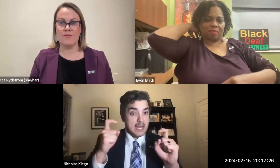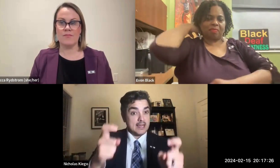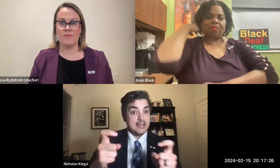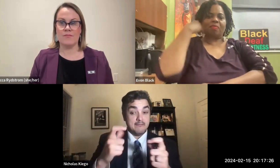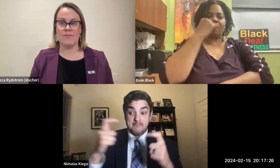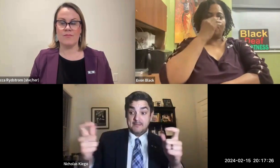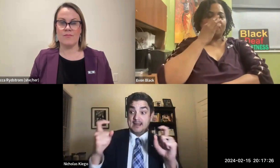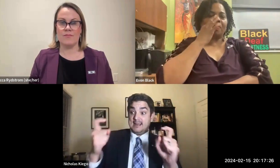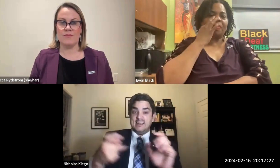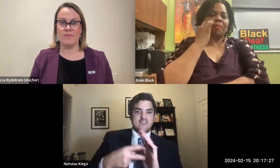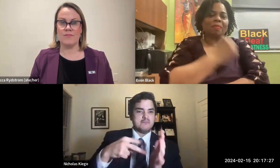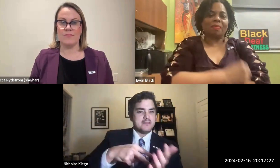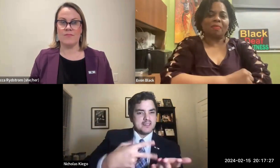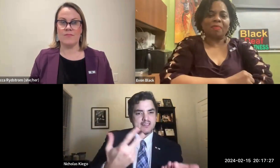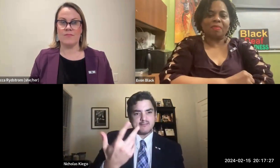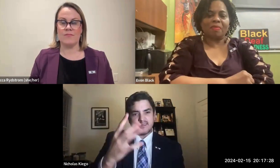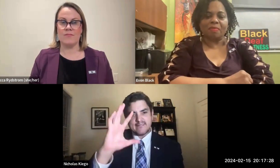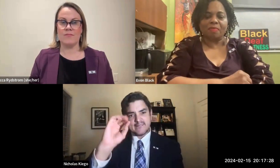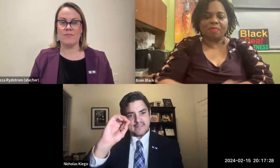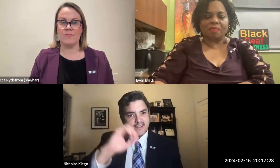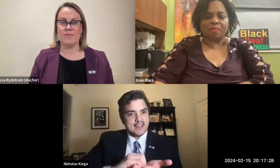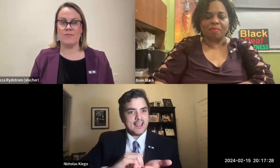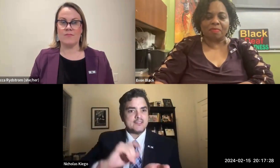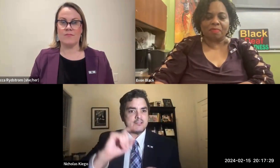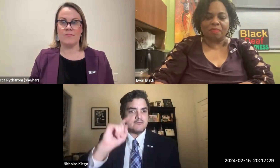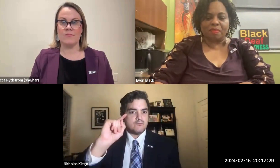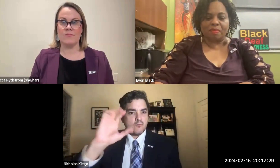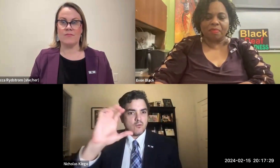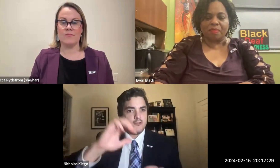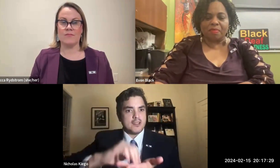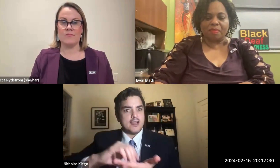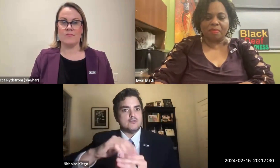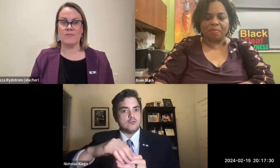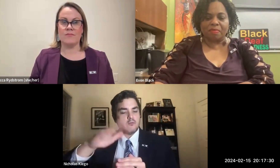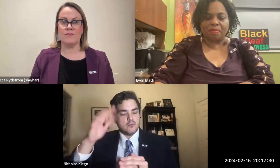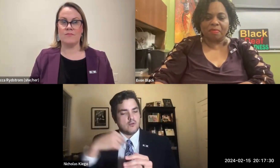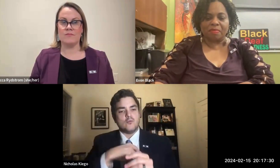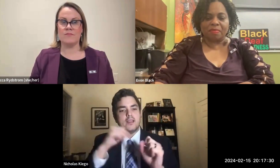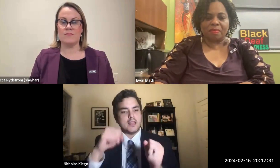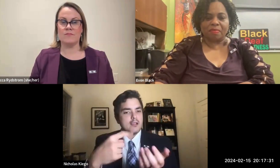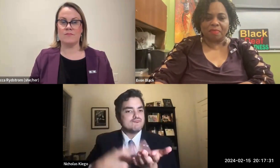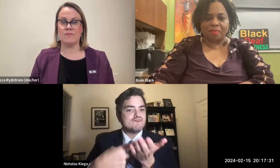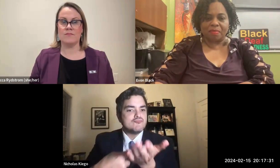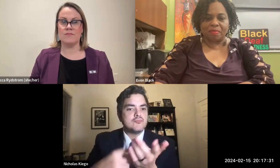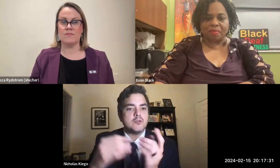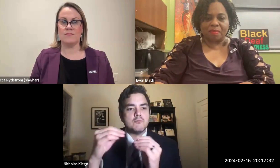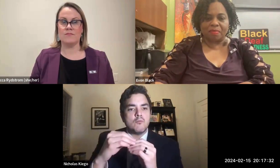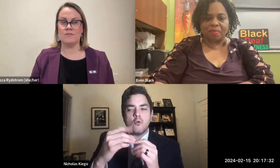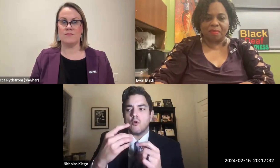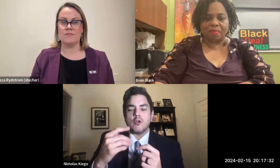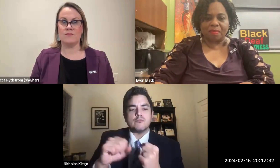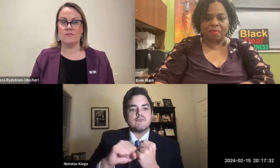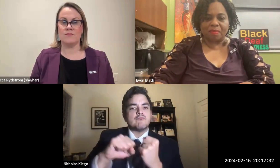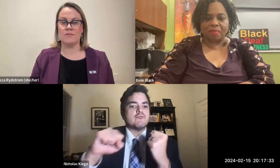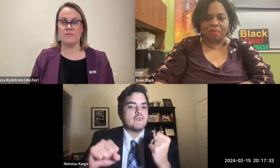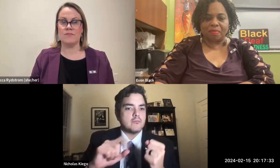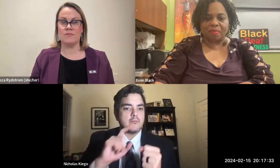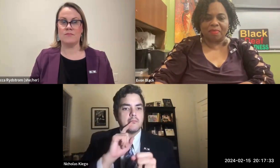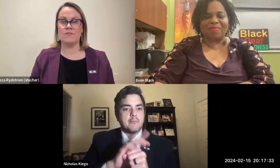make the payment this year, but you pledge to make it by next year. And so if we get some big pledges in the door, like